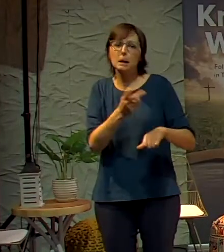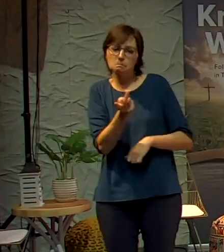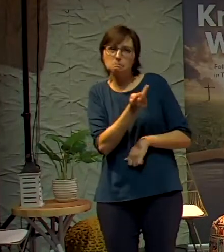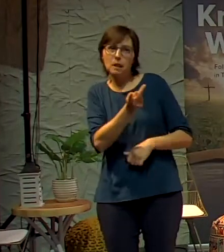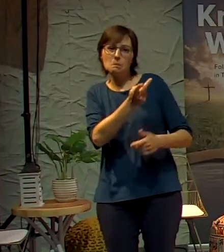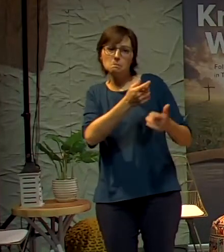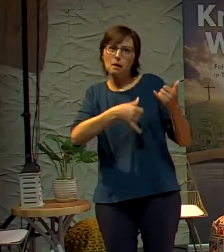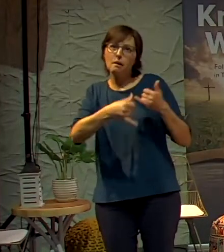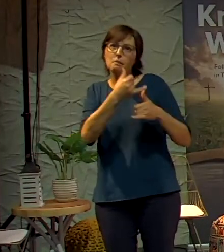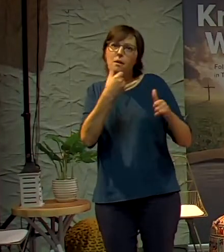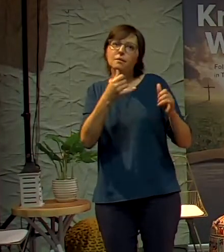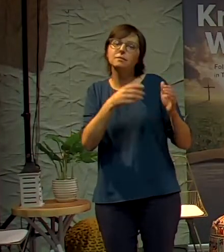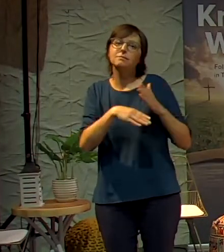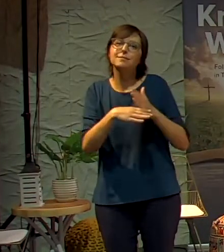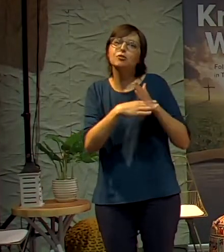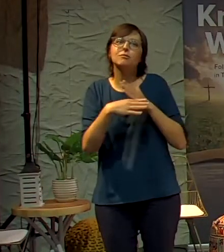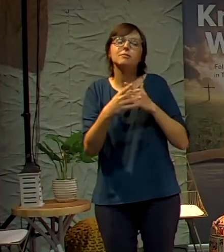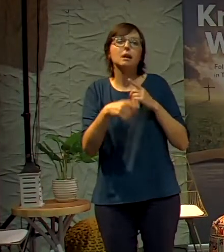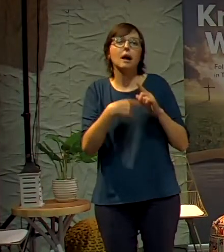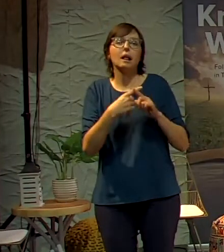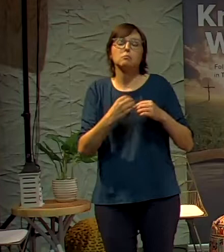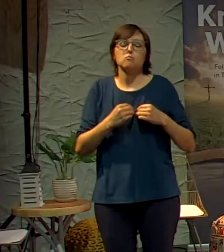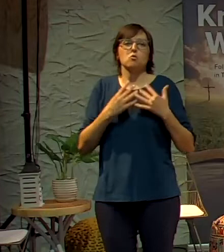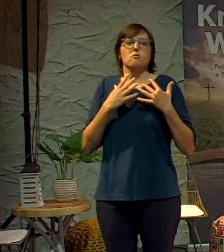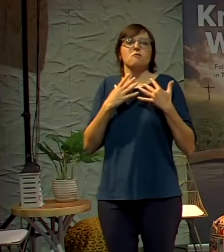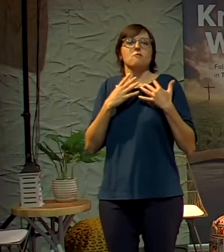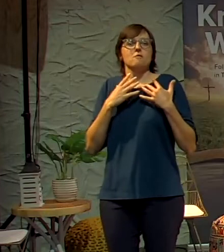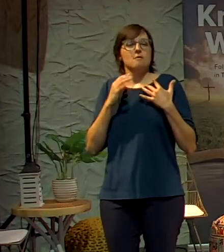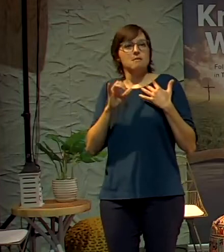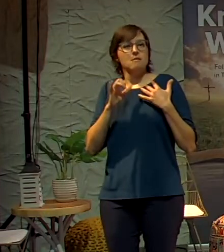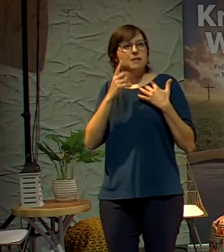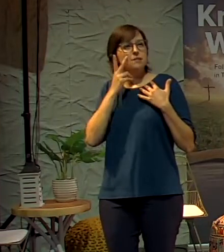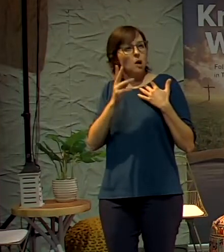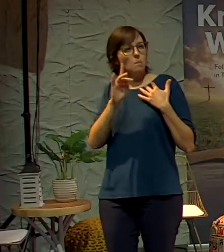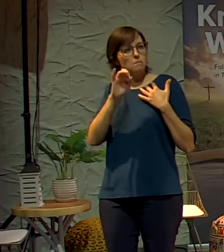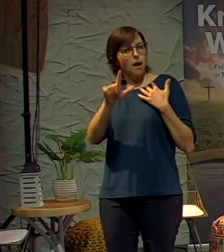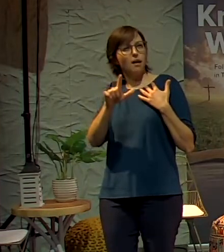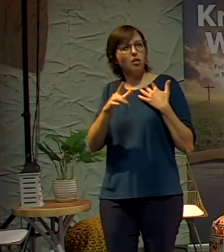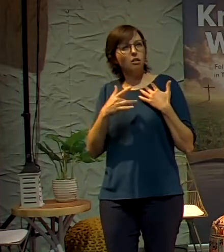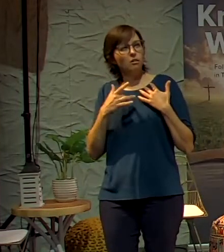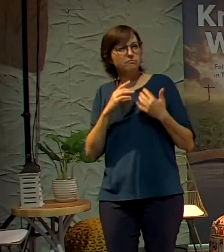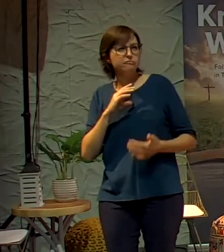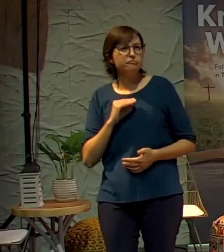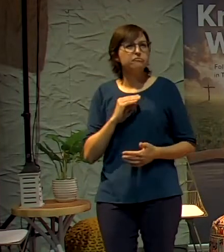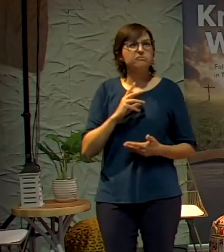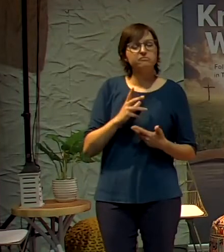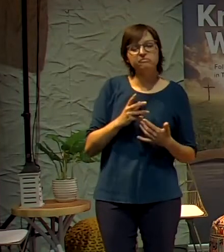day, Randy was just moved in the spirit because he saw him, Michael, playing sort of a little bit down. And he, you